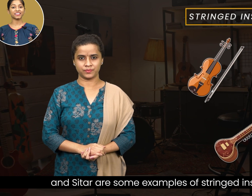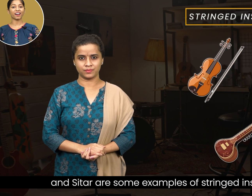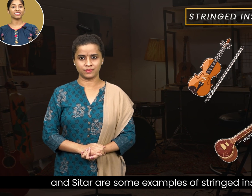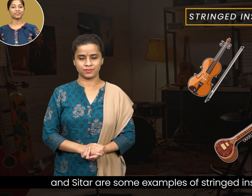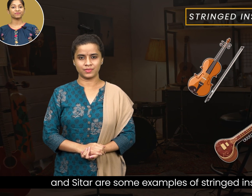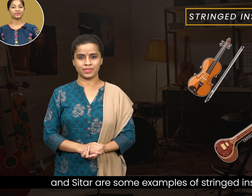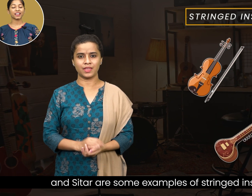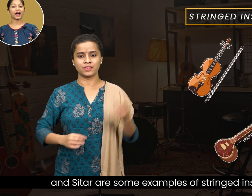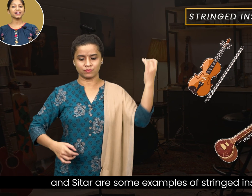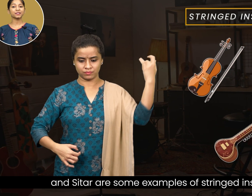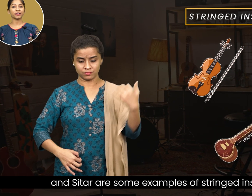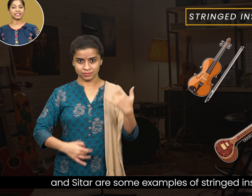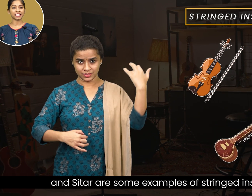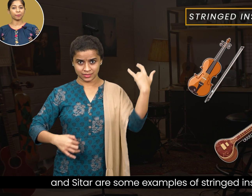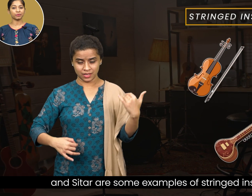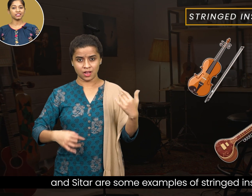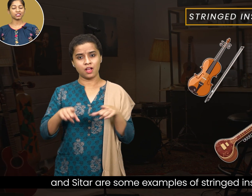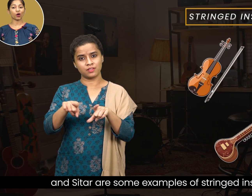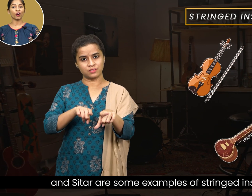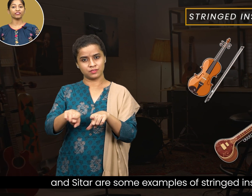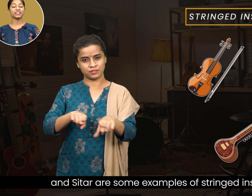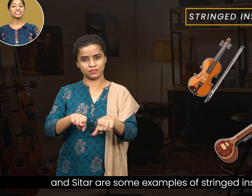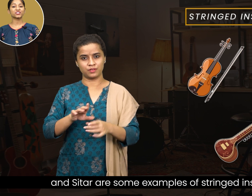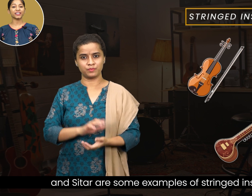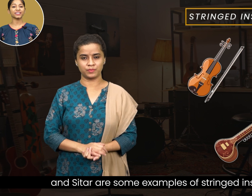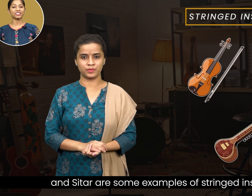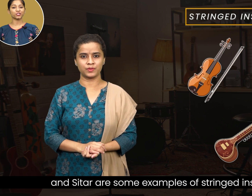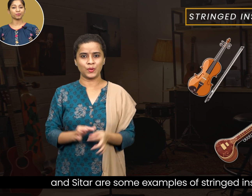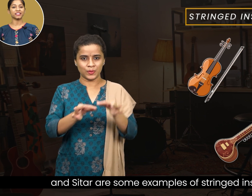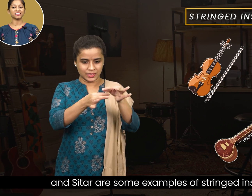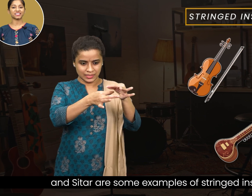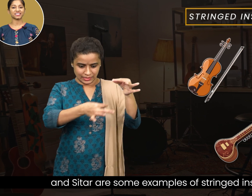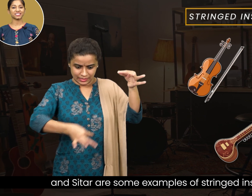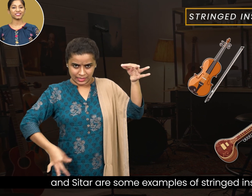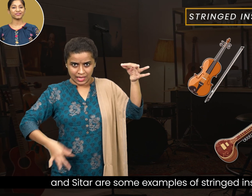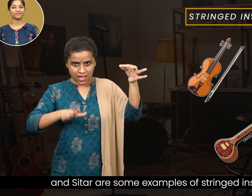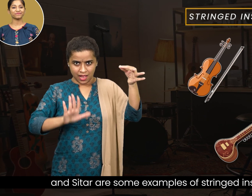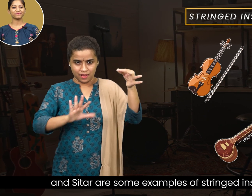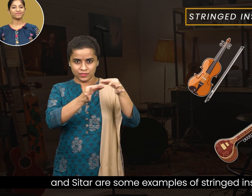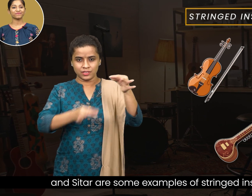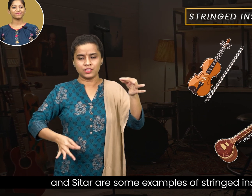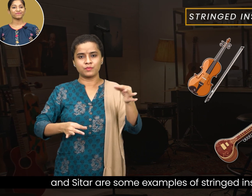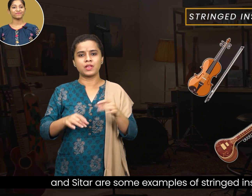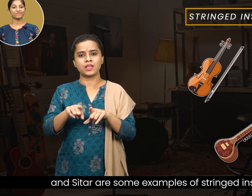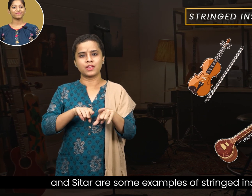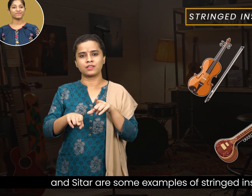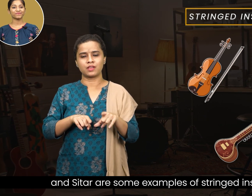and sitar are some examples of stringed instruments.